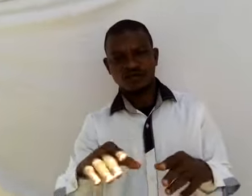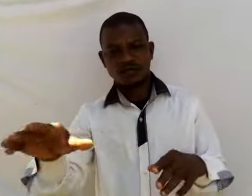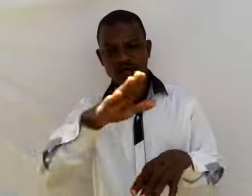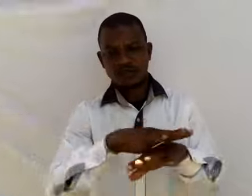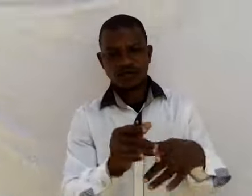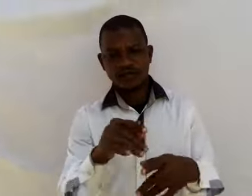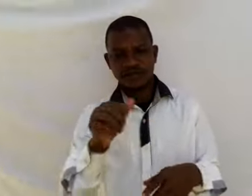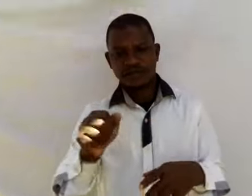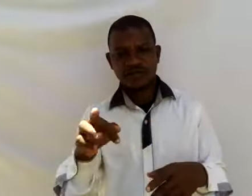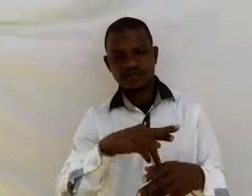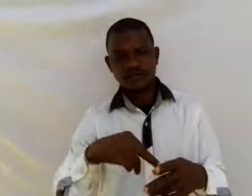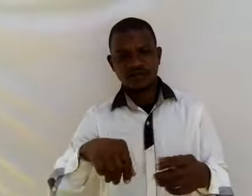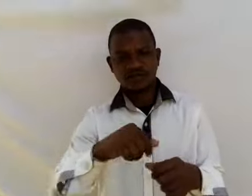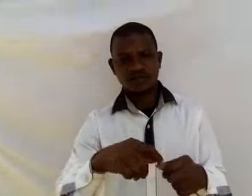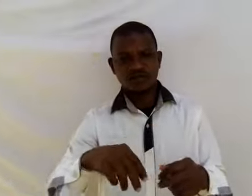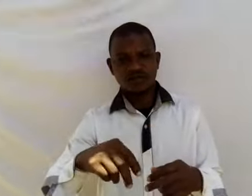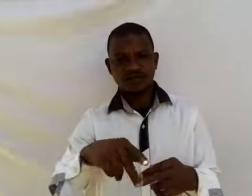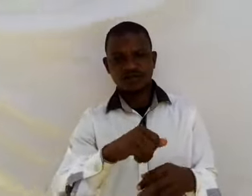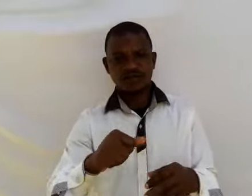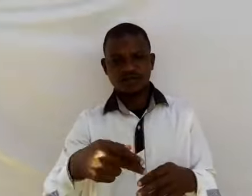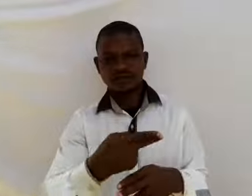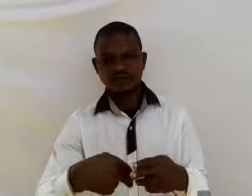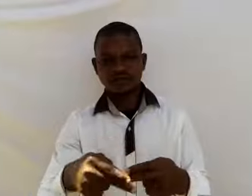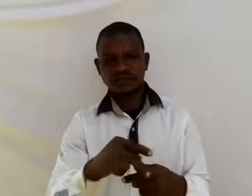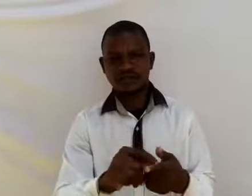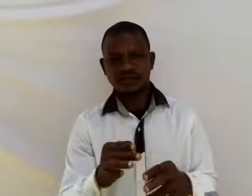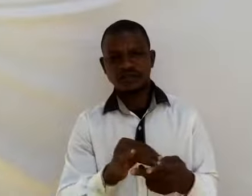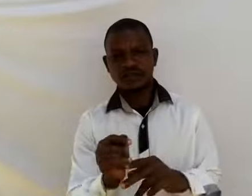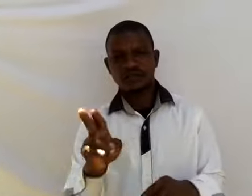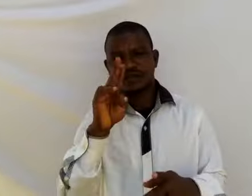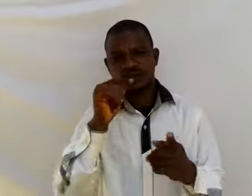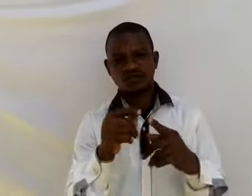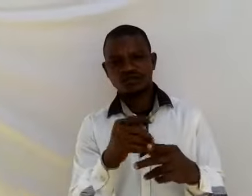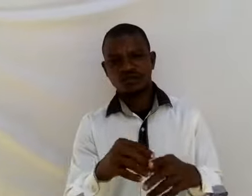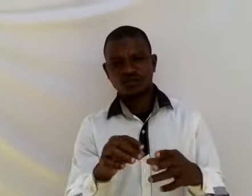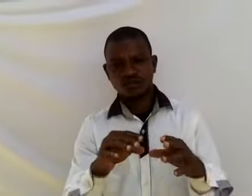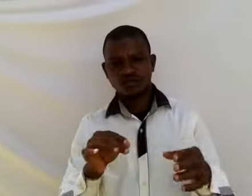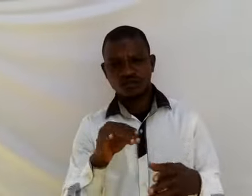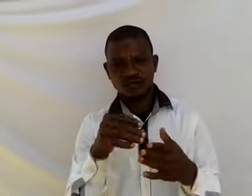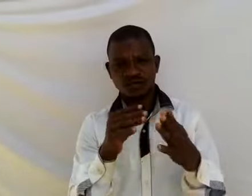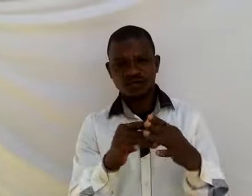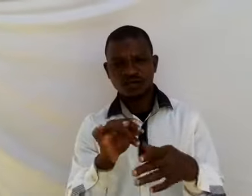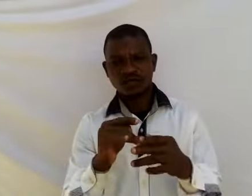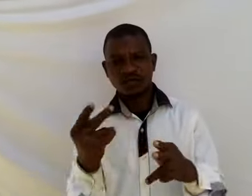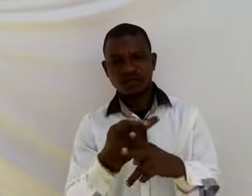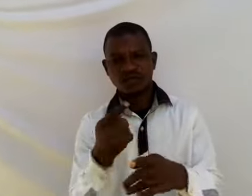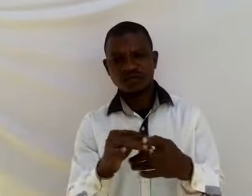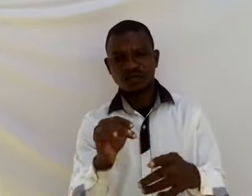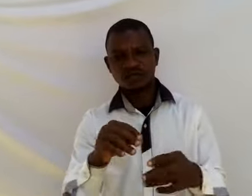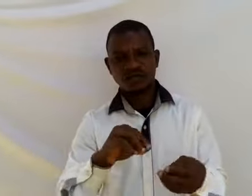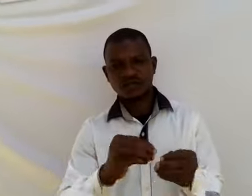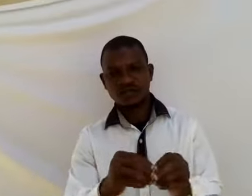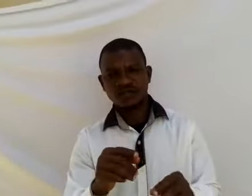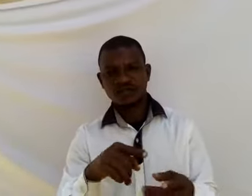habitat. It can be used to estimate the total number of individuals